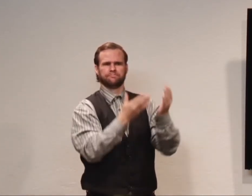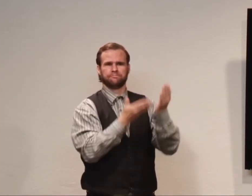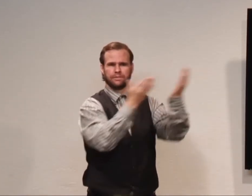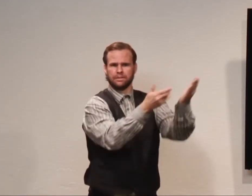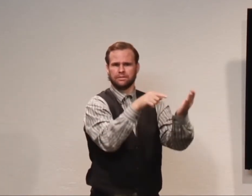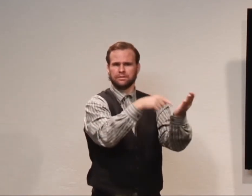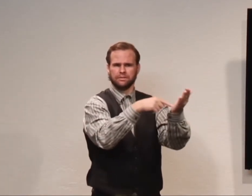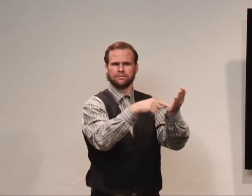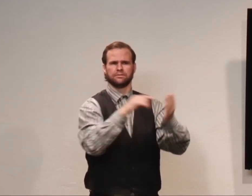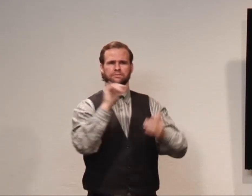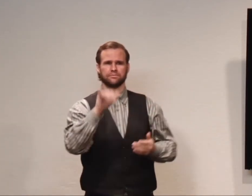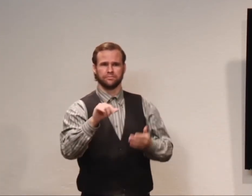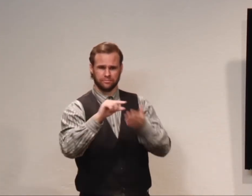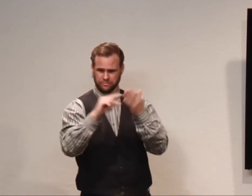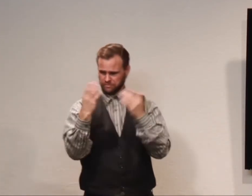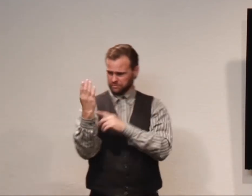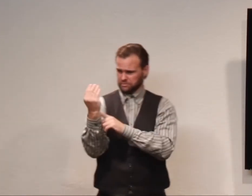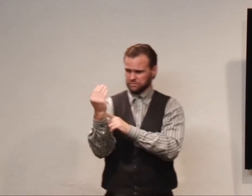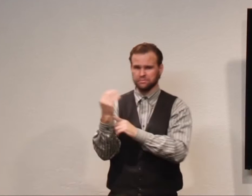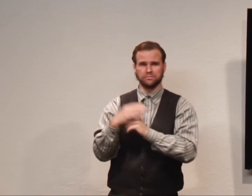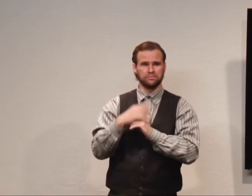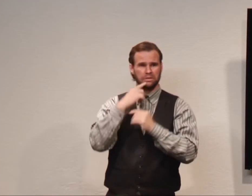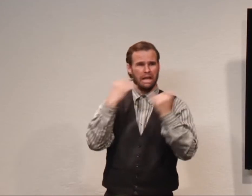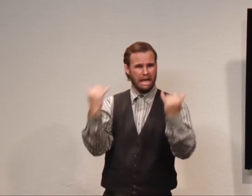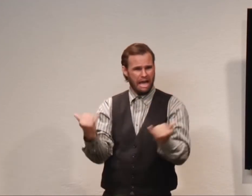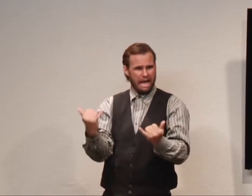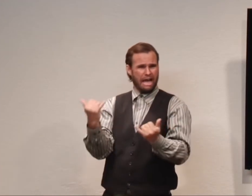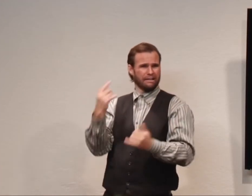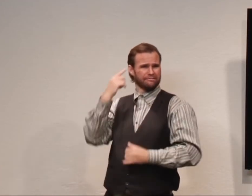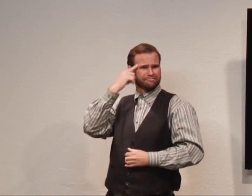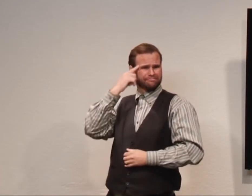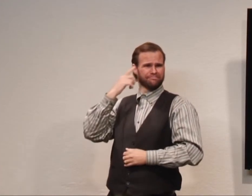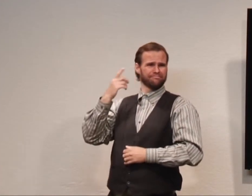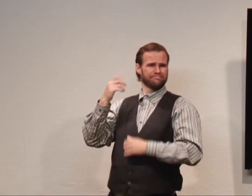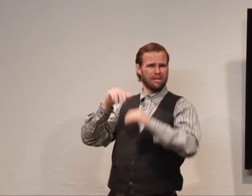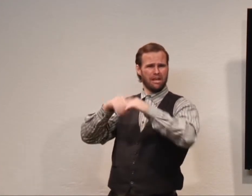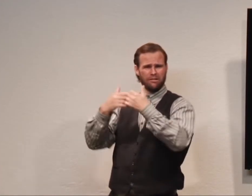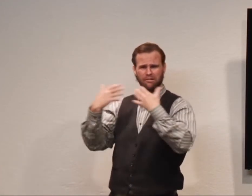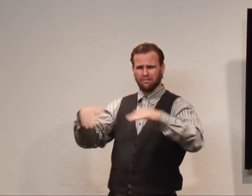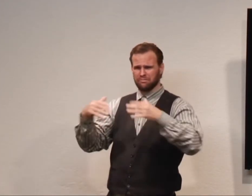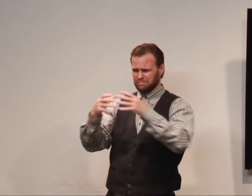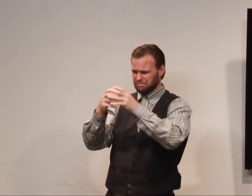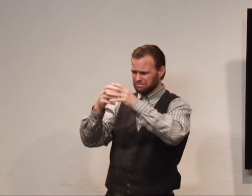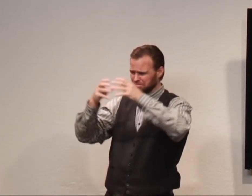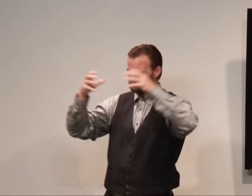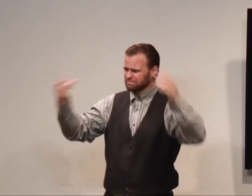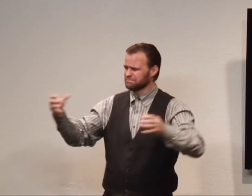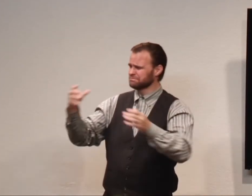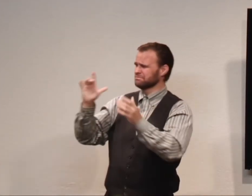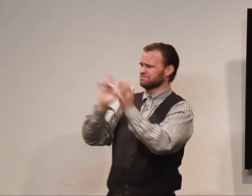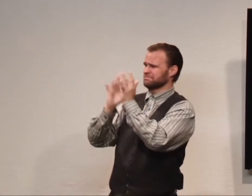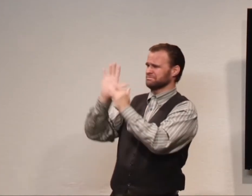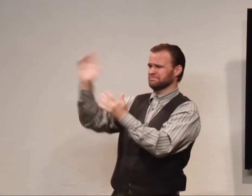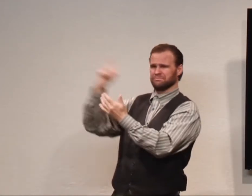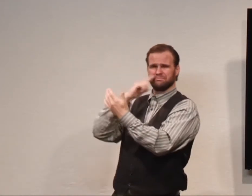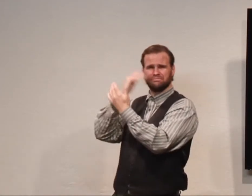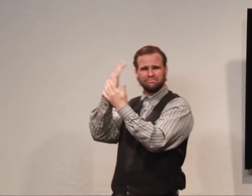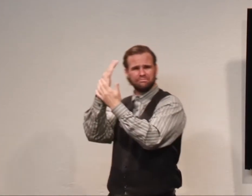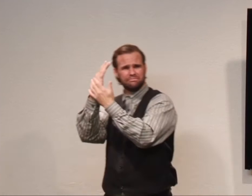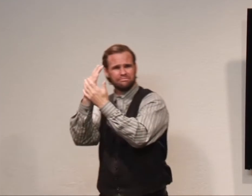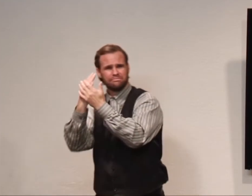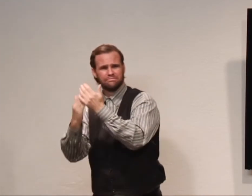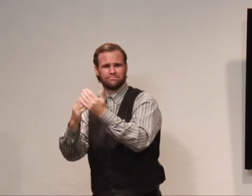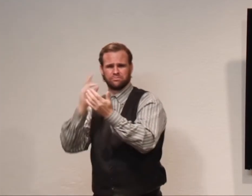ceremonial impurity. But verse 14 goes on to say, just think how